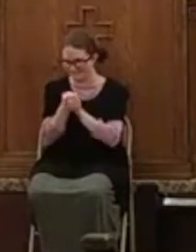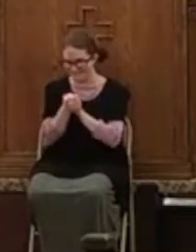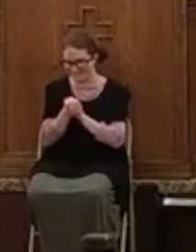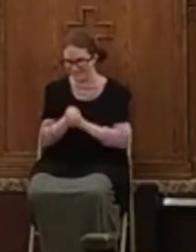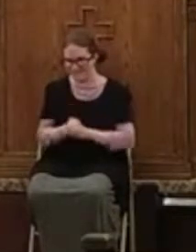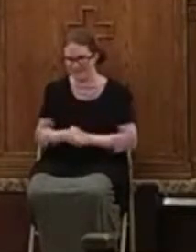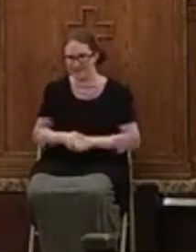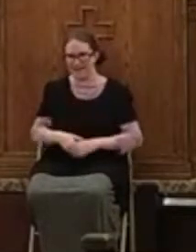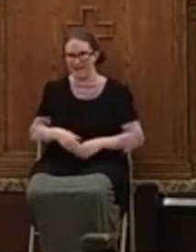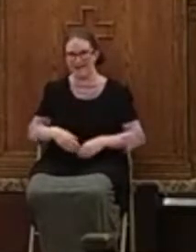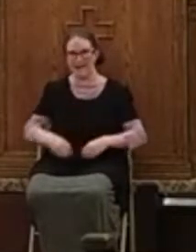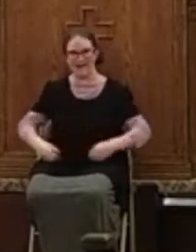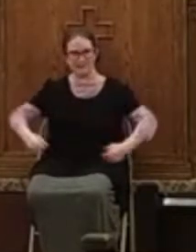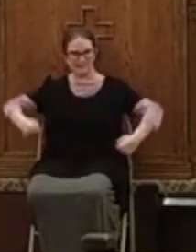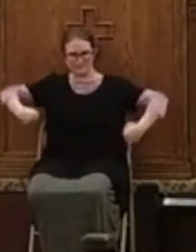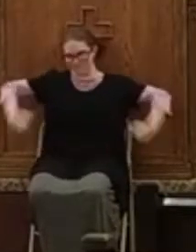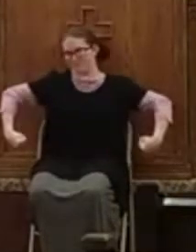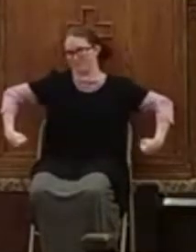Superhero.